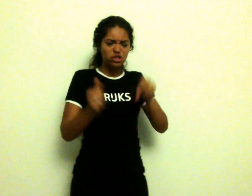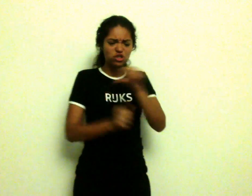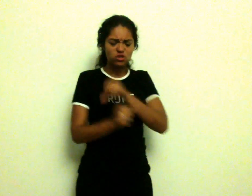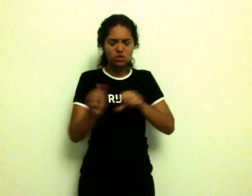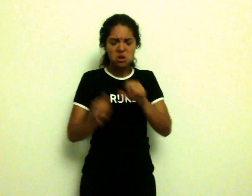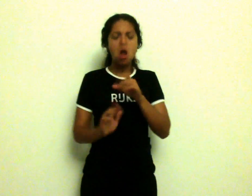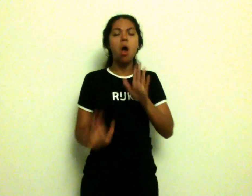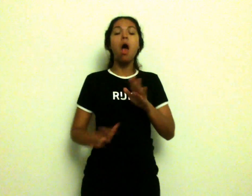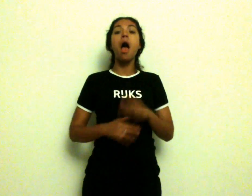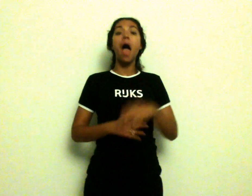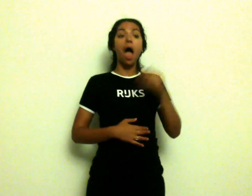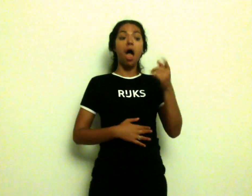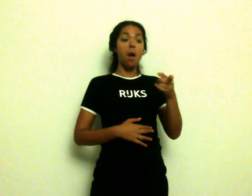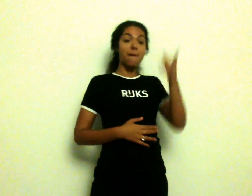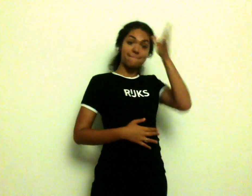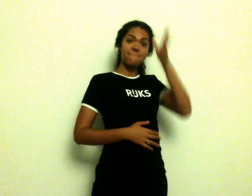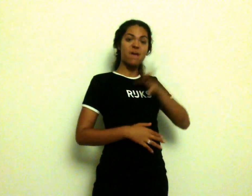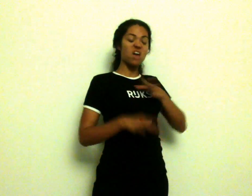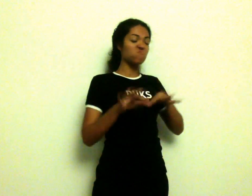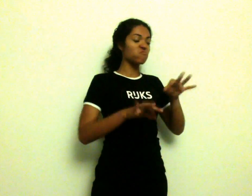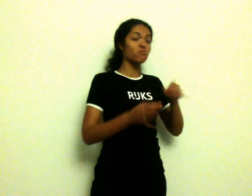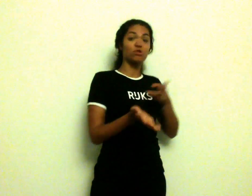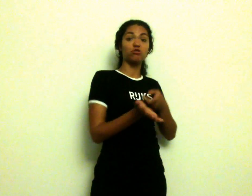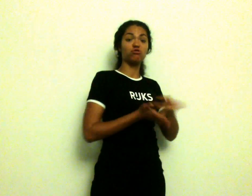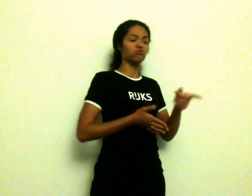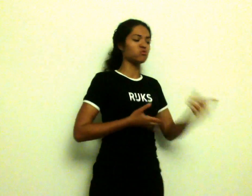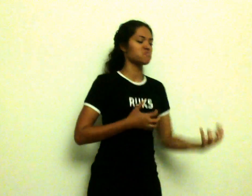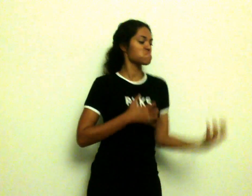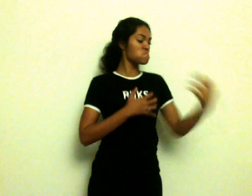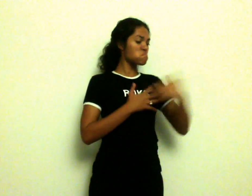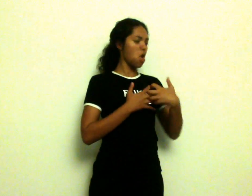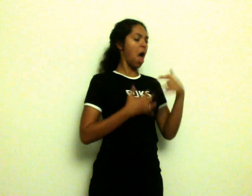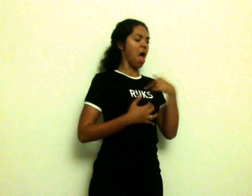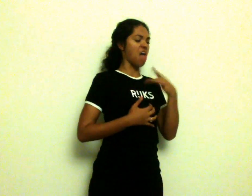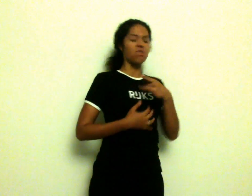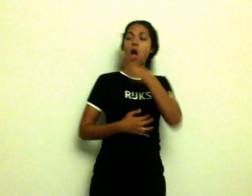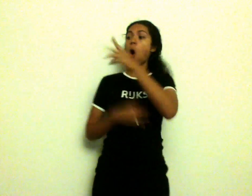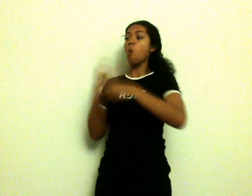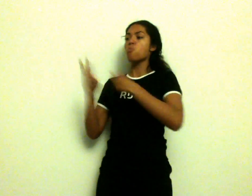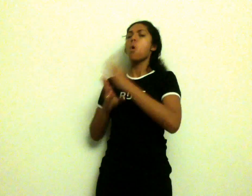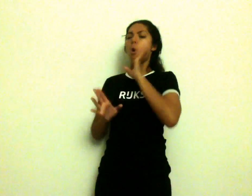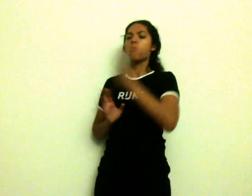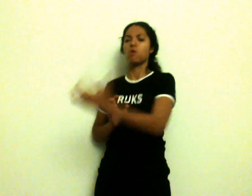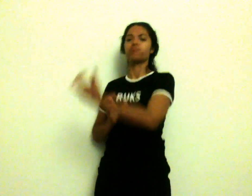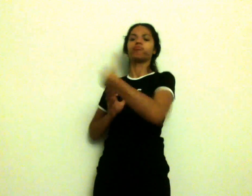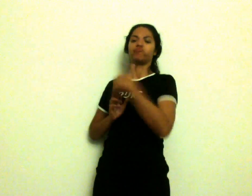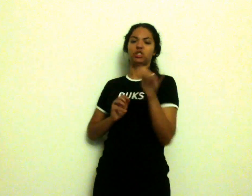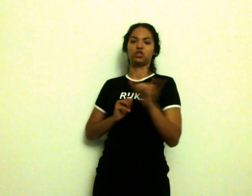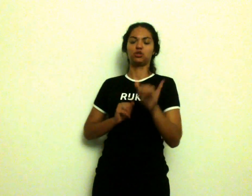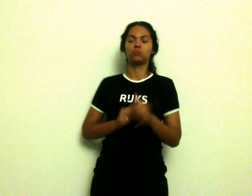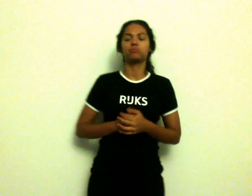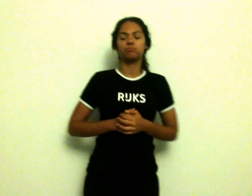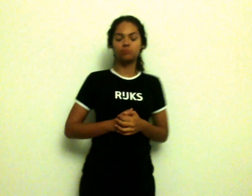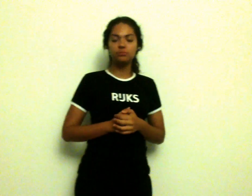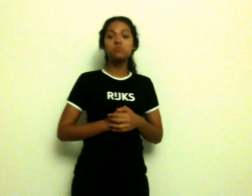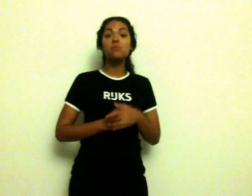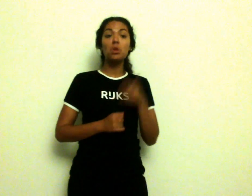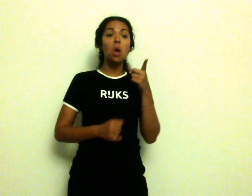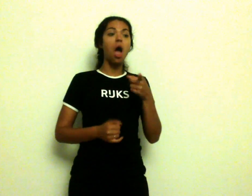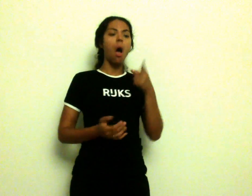for him, and reality will adapt accordingly. The universe will readjust. History will alter. We believe that there is no absolute truth, accepting the